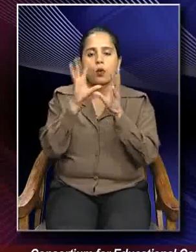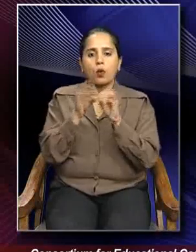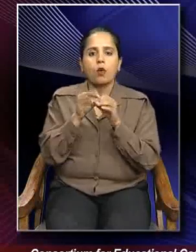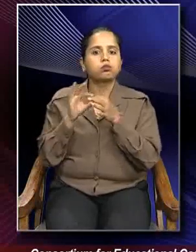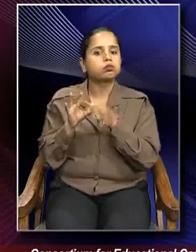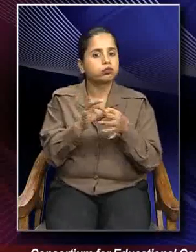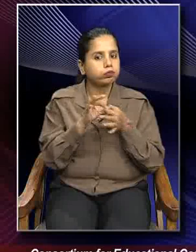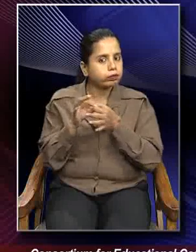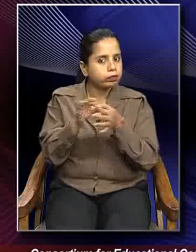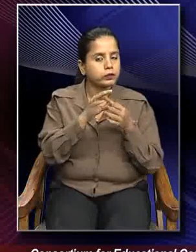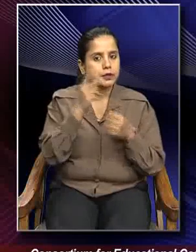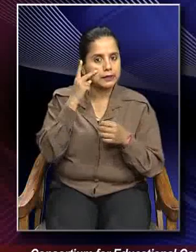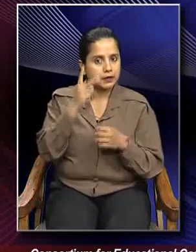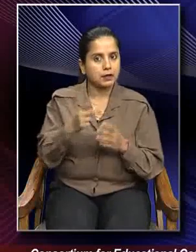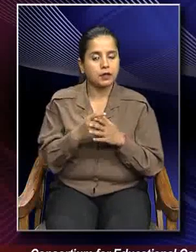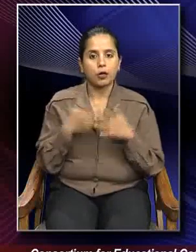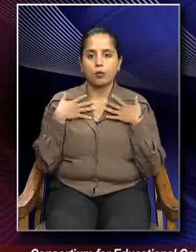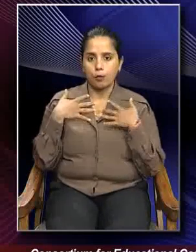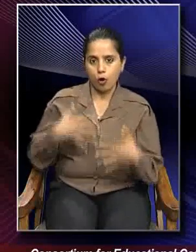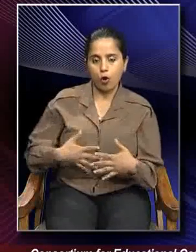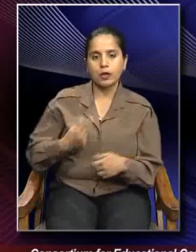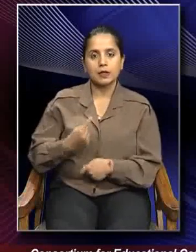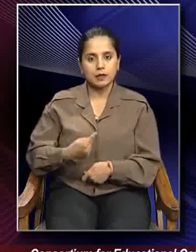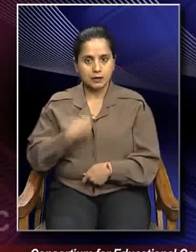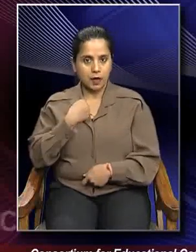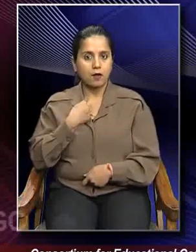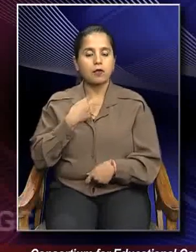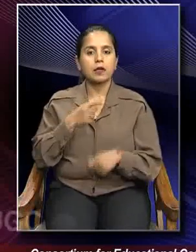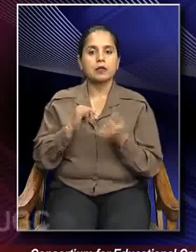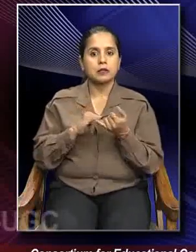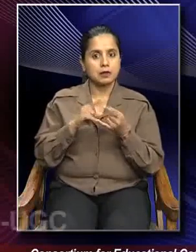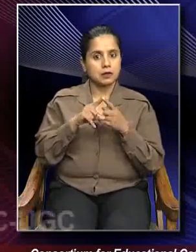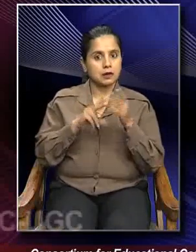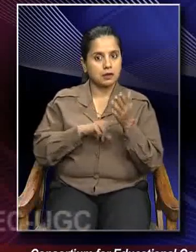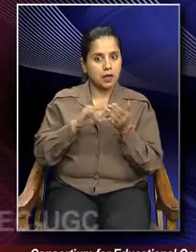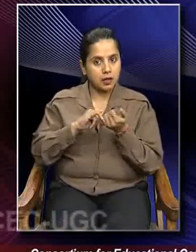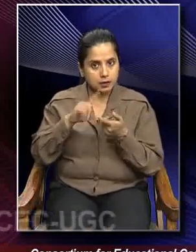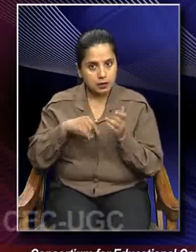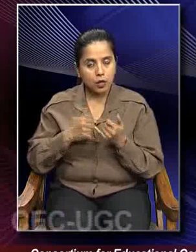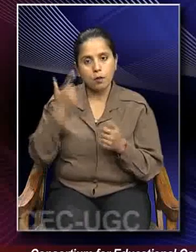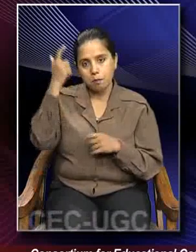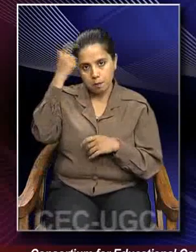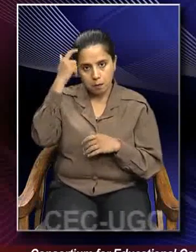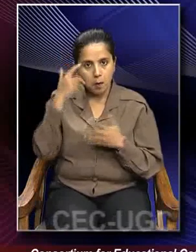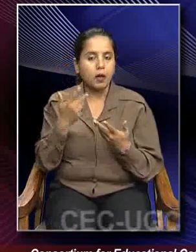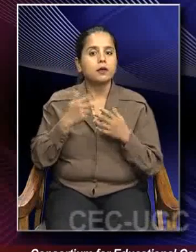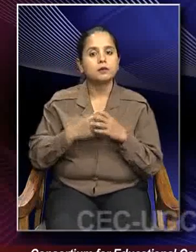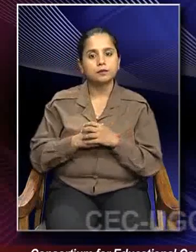connection between the body, the self, the senses, and the mind.